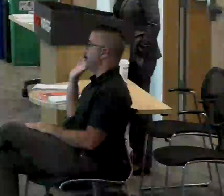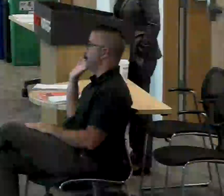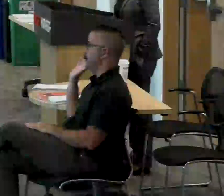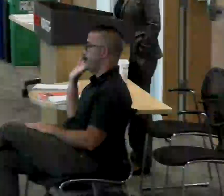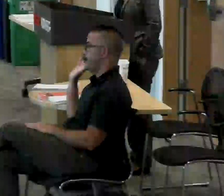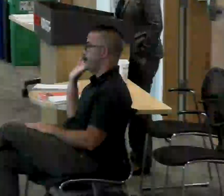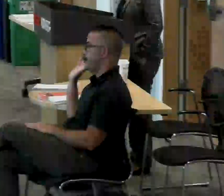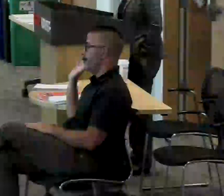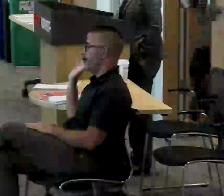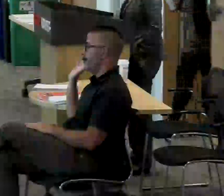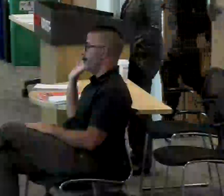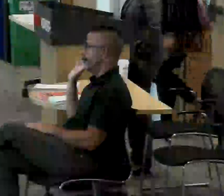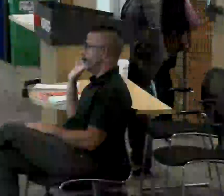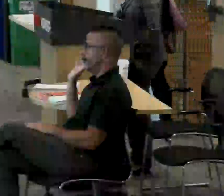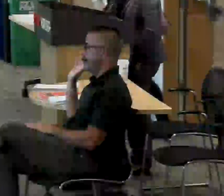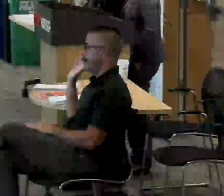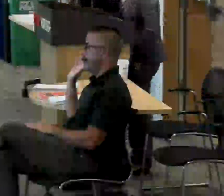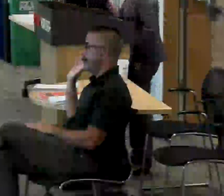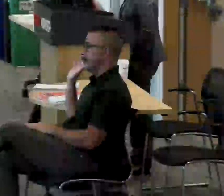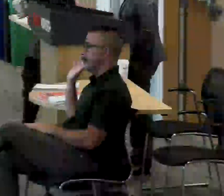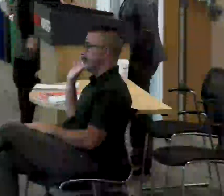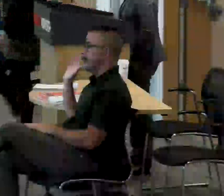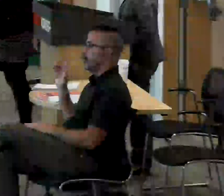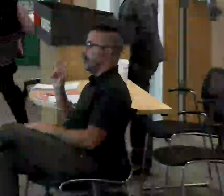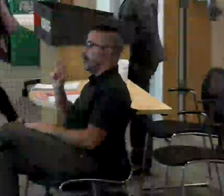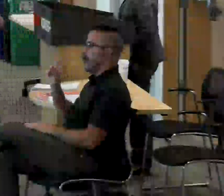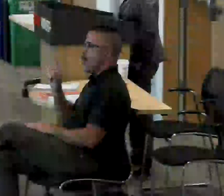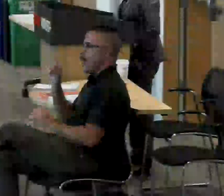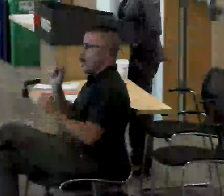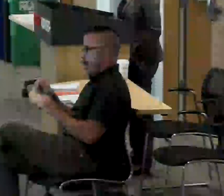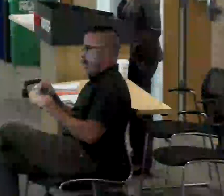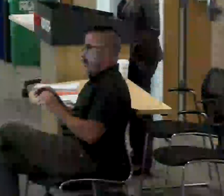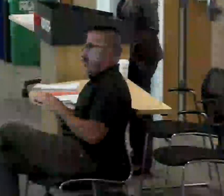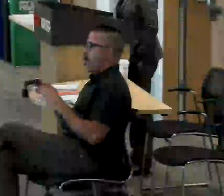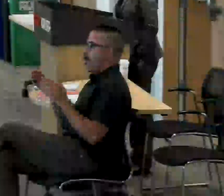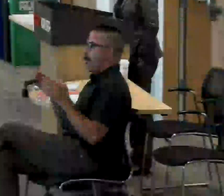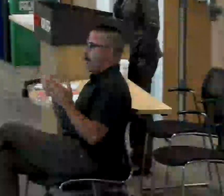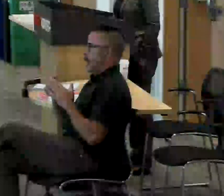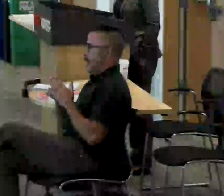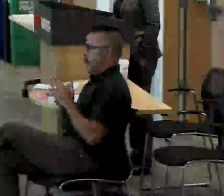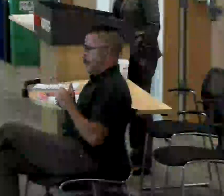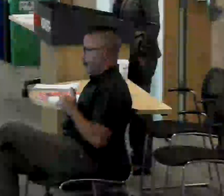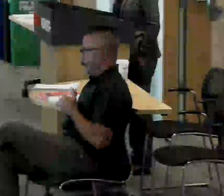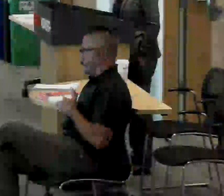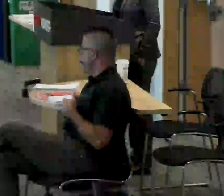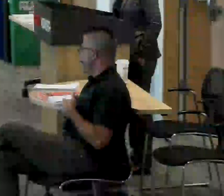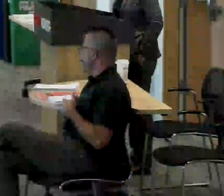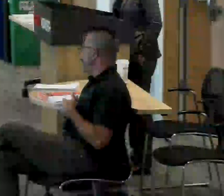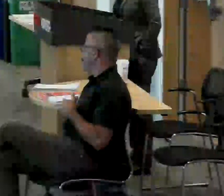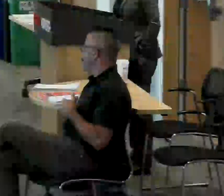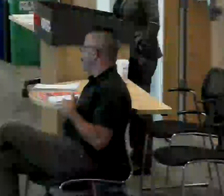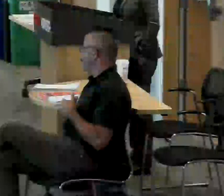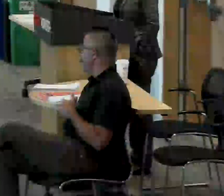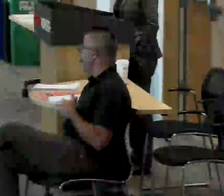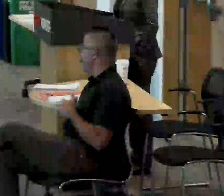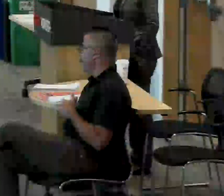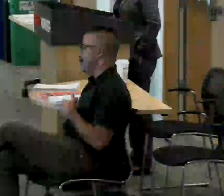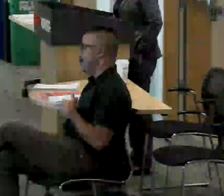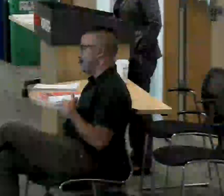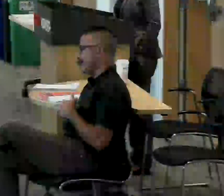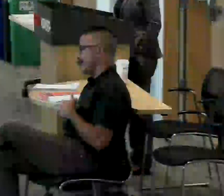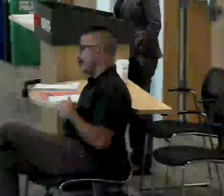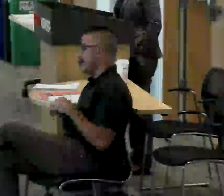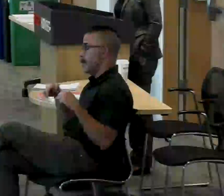ABLE account? And it's very small font. Because there's many. But this presentation is